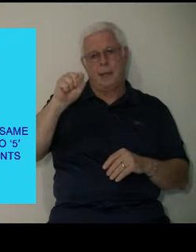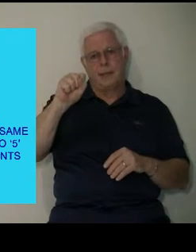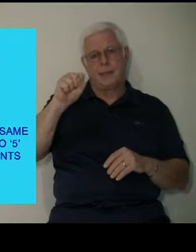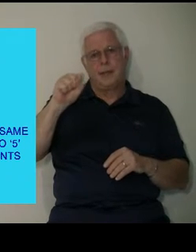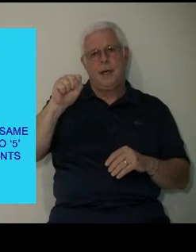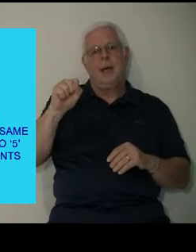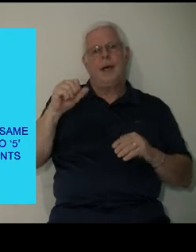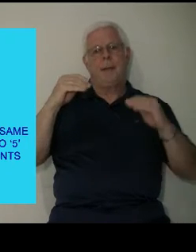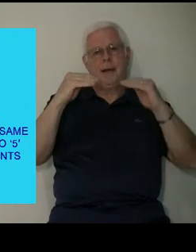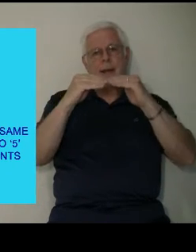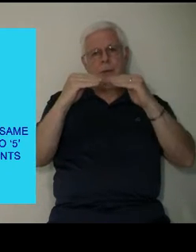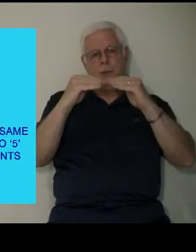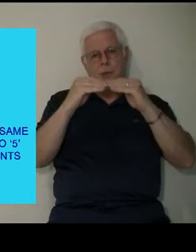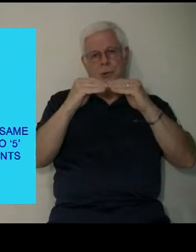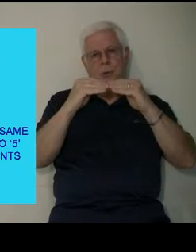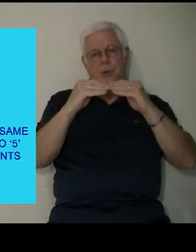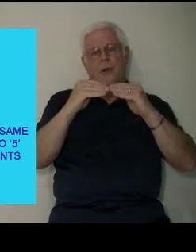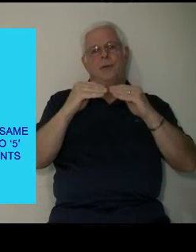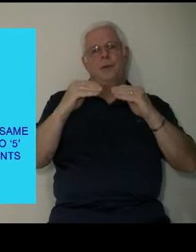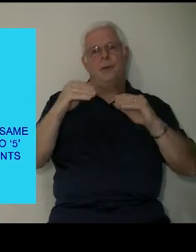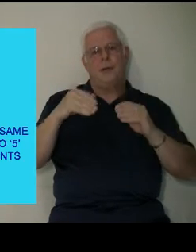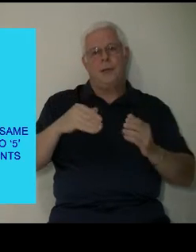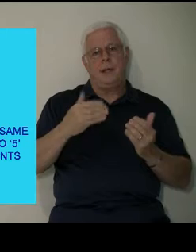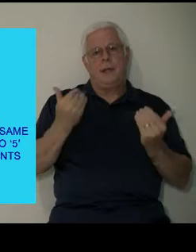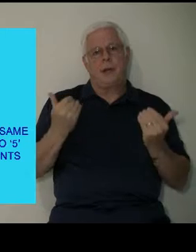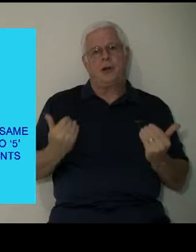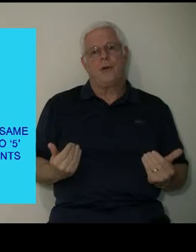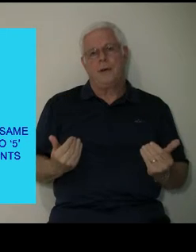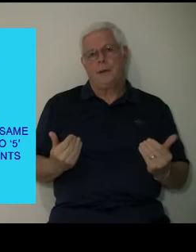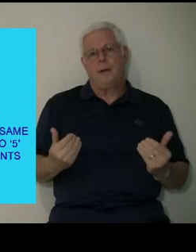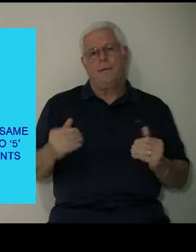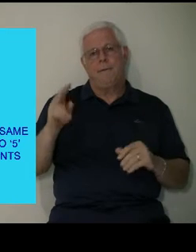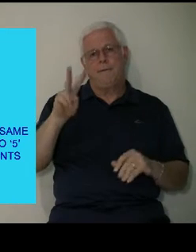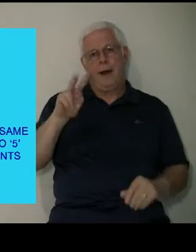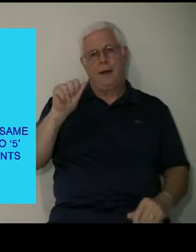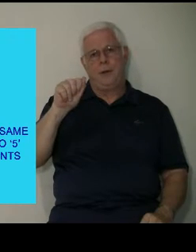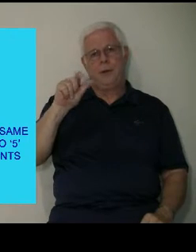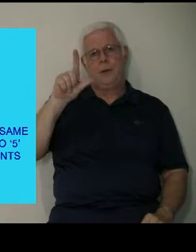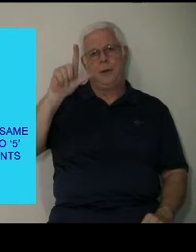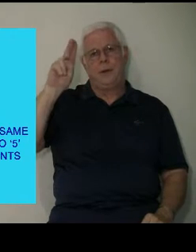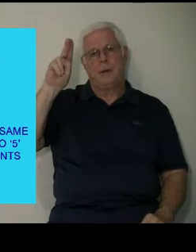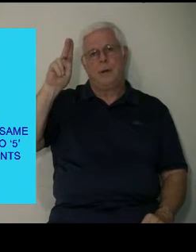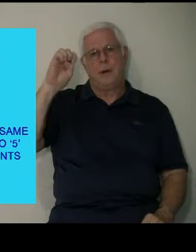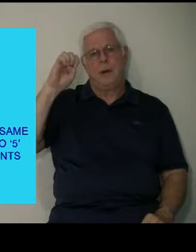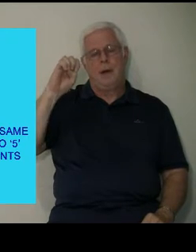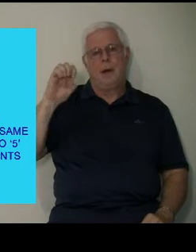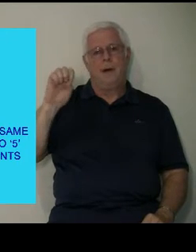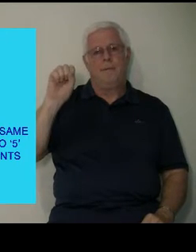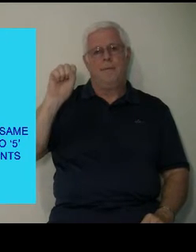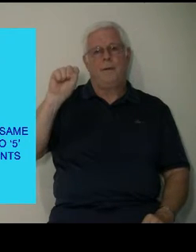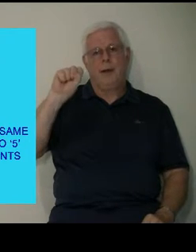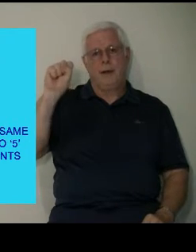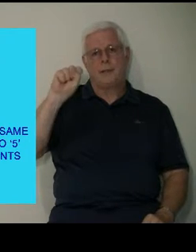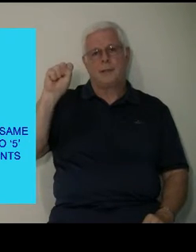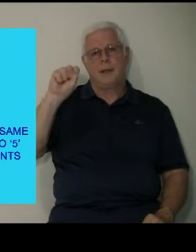S and make it equal to the current value of S,